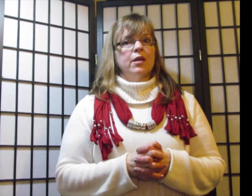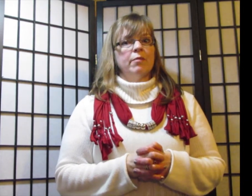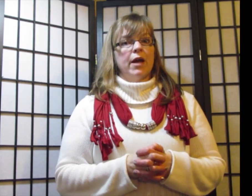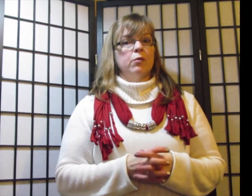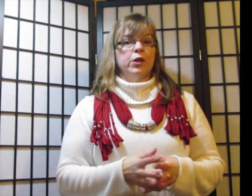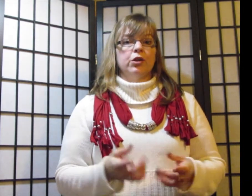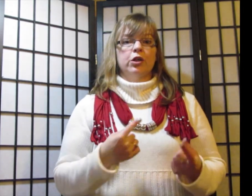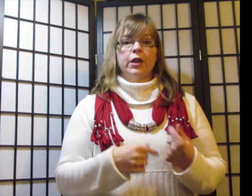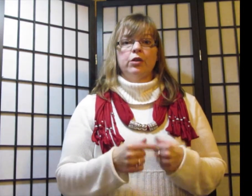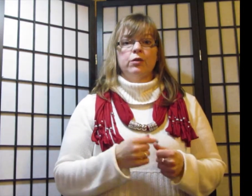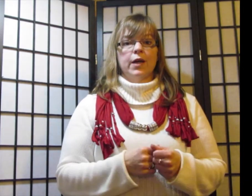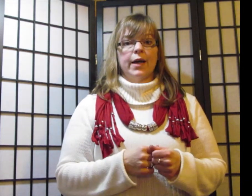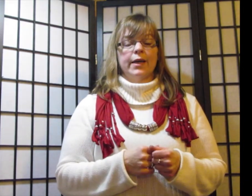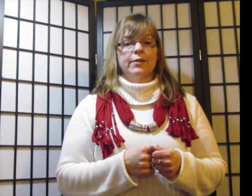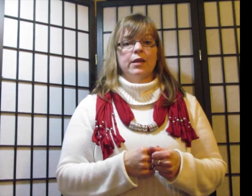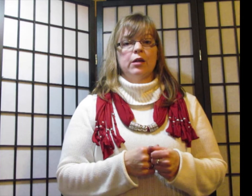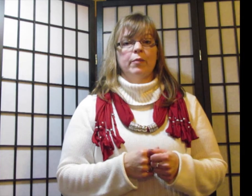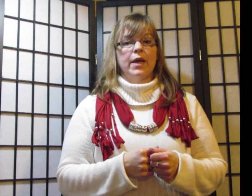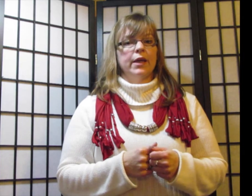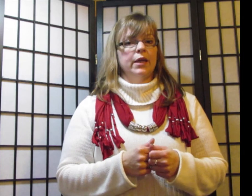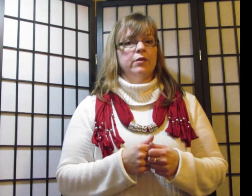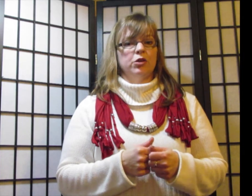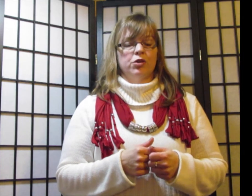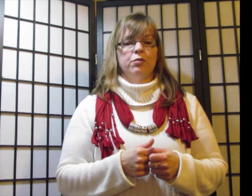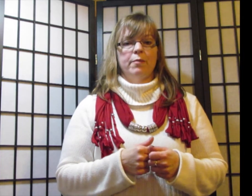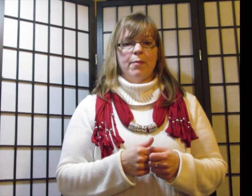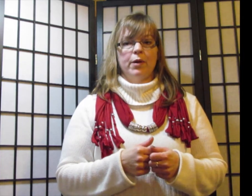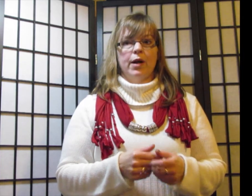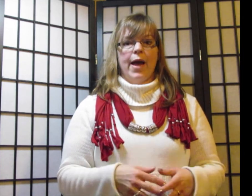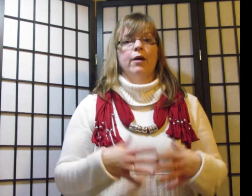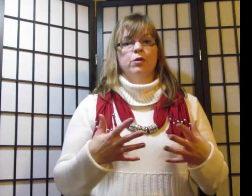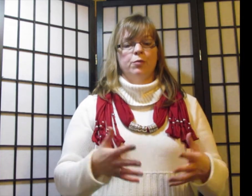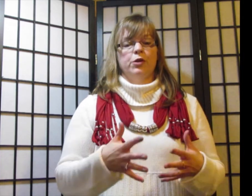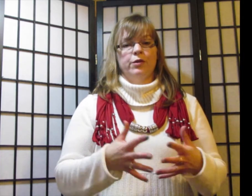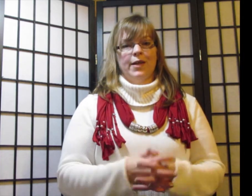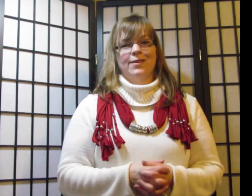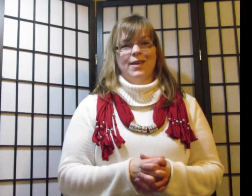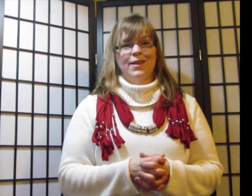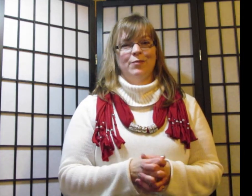thinking about it when you're learning new signs, and it'll make it easier to remember how to produce that sign.